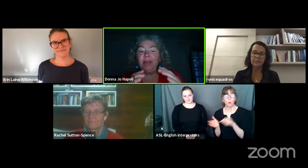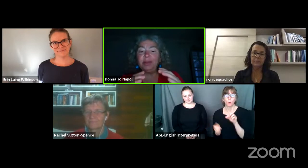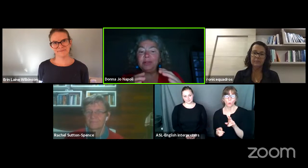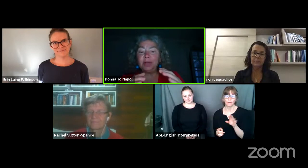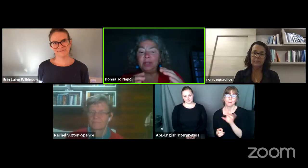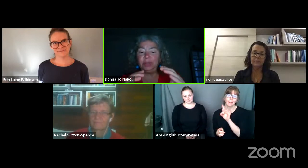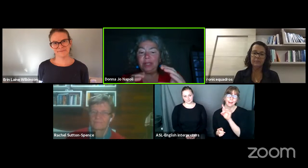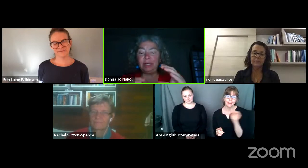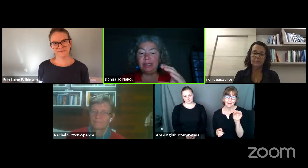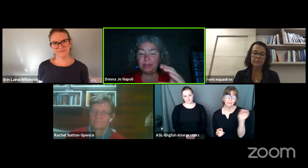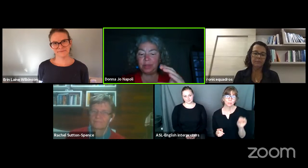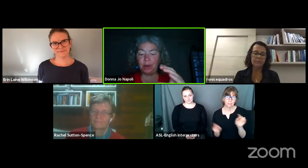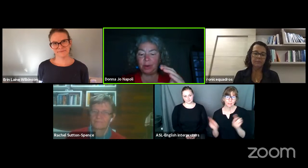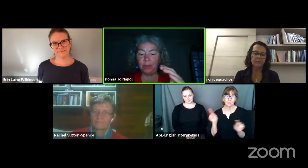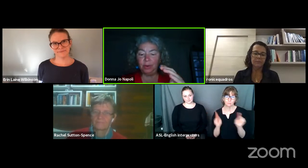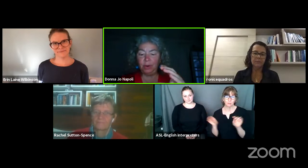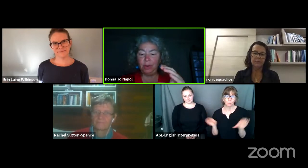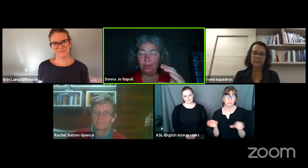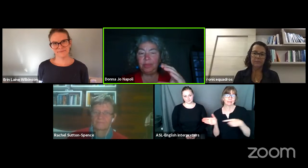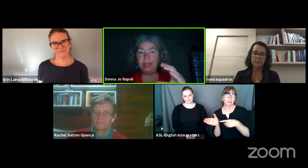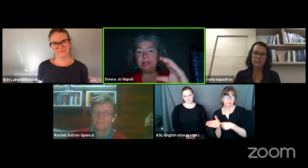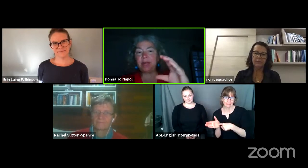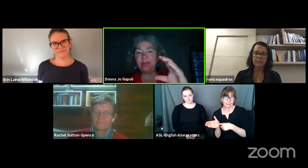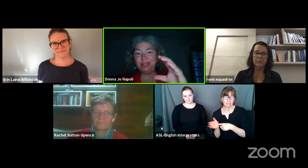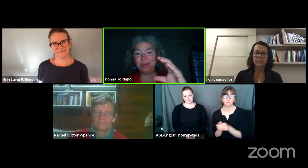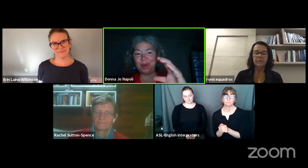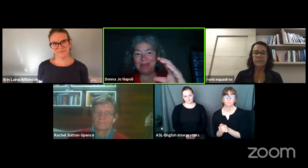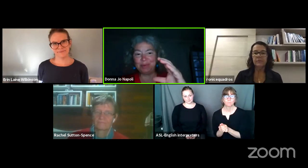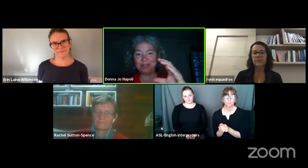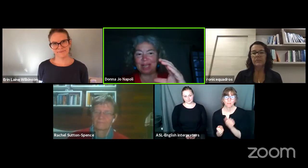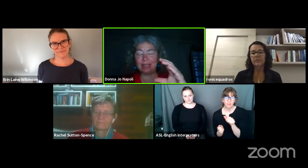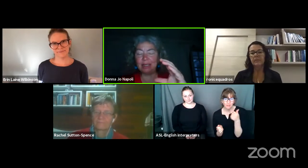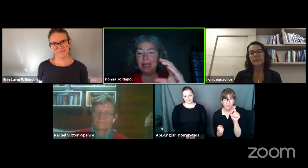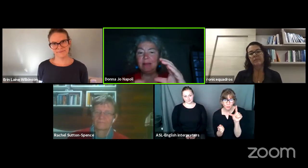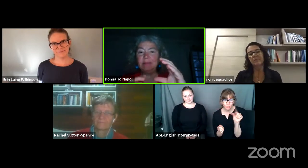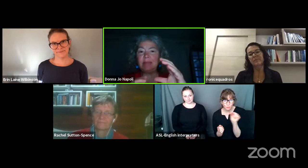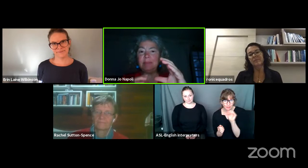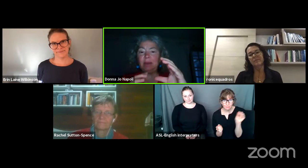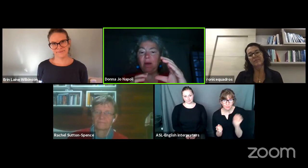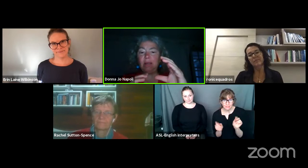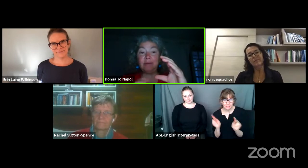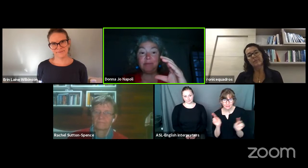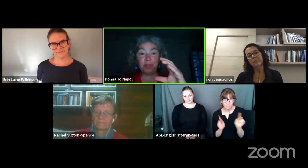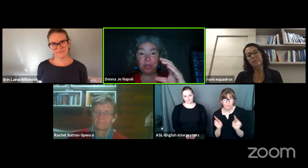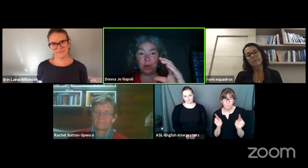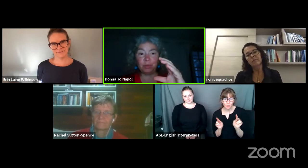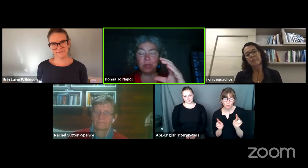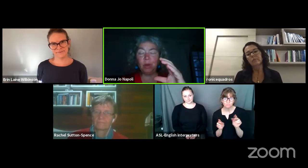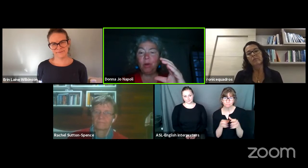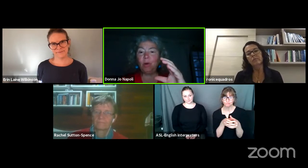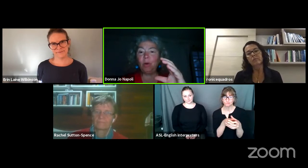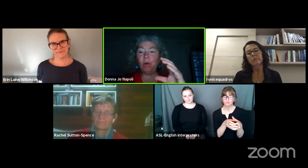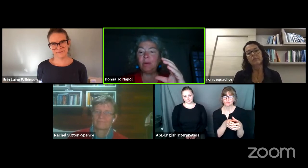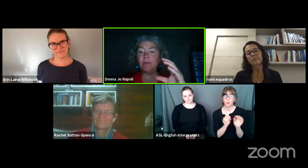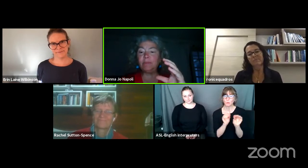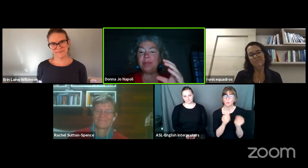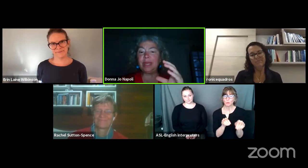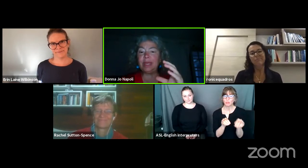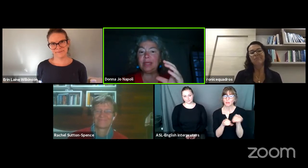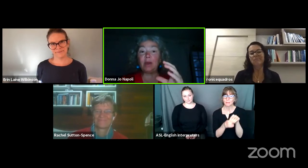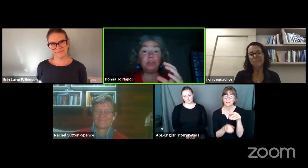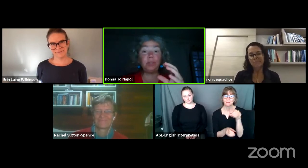the others are treated as though this other 20%, they belong in a footnote,